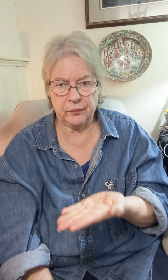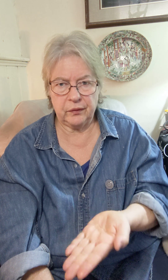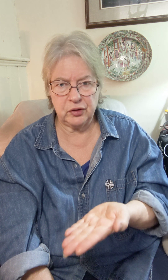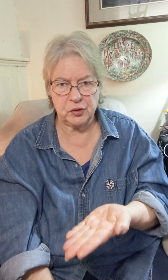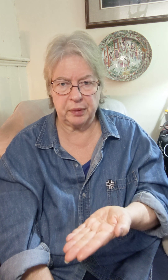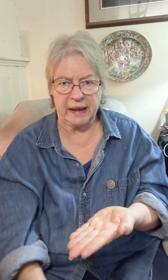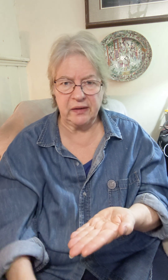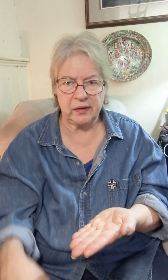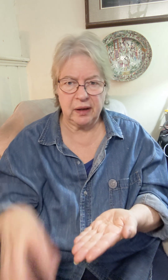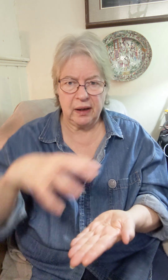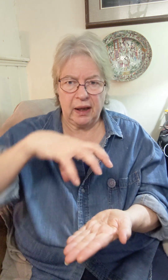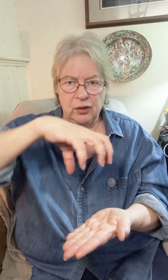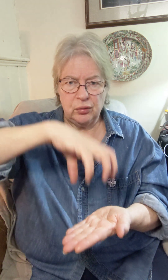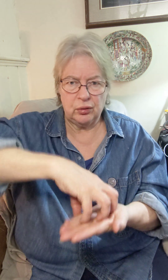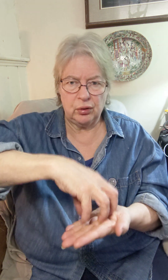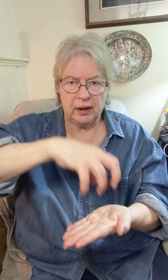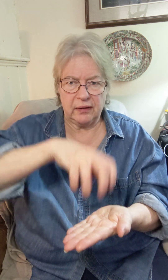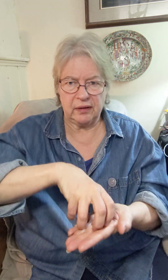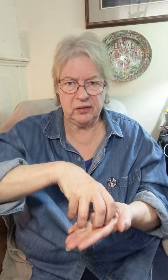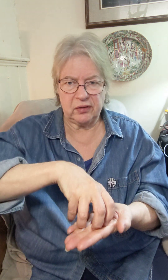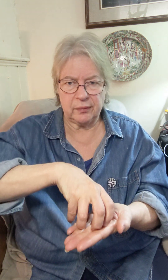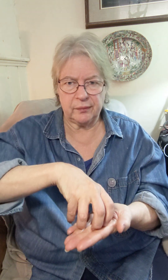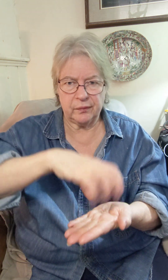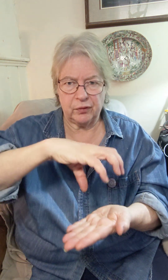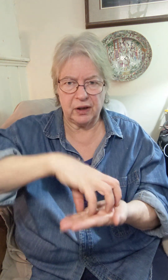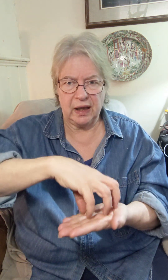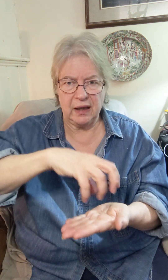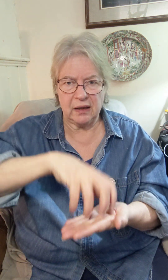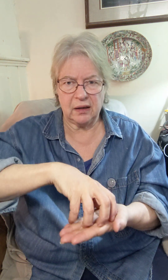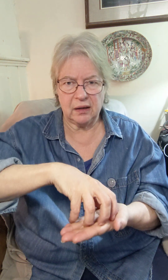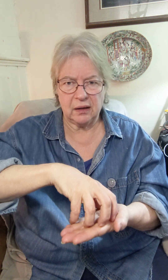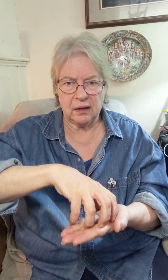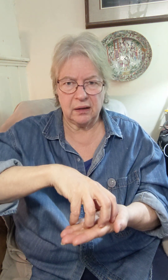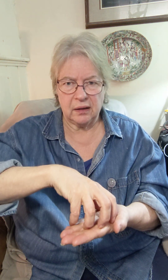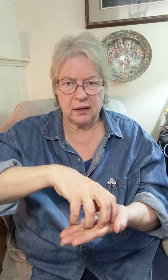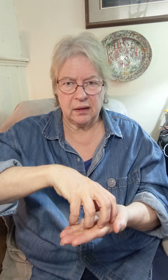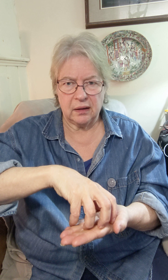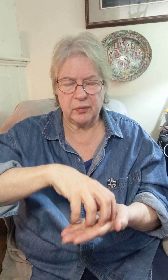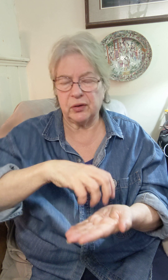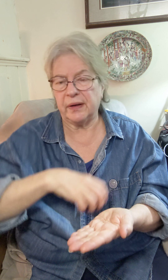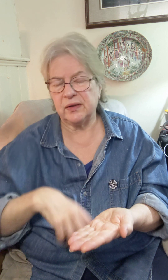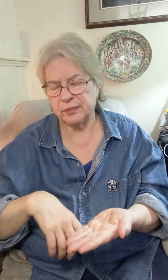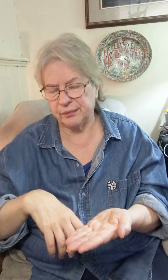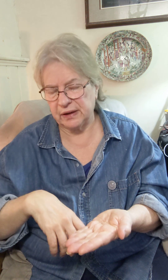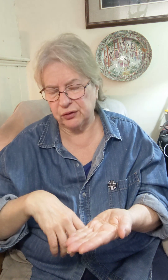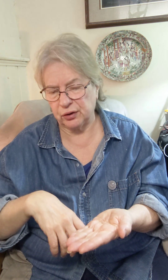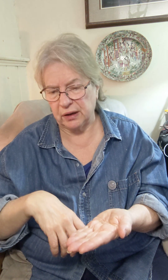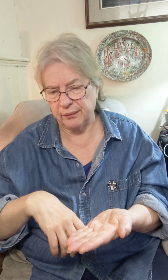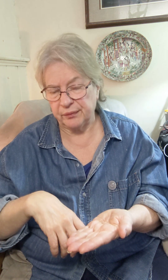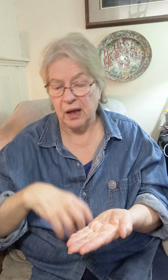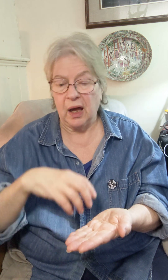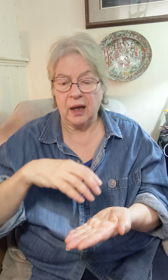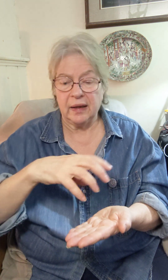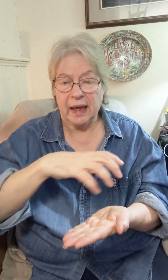This is your plate, and you go like this for cake. I'm sorry, that's cookie.